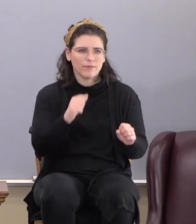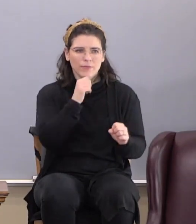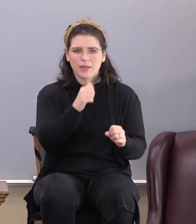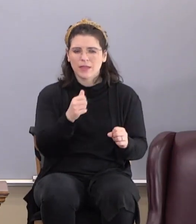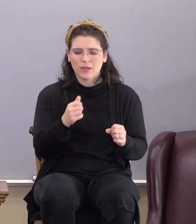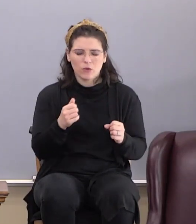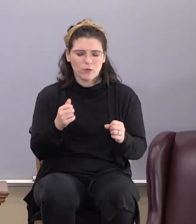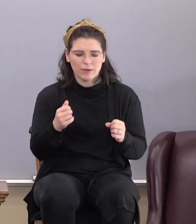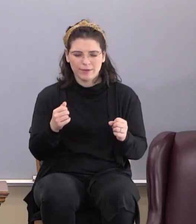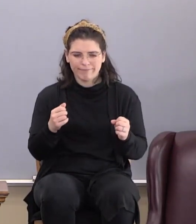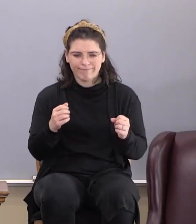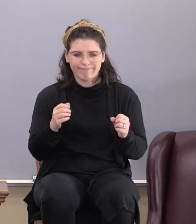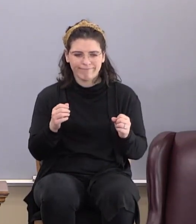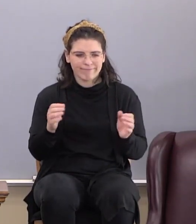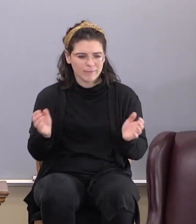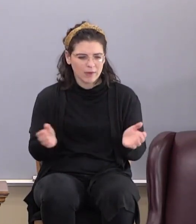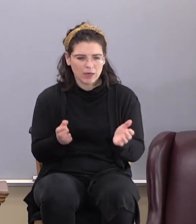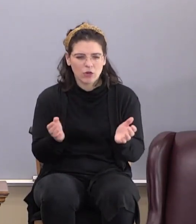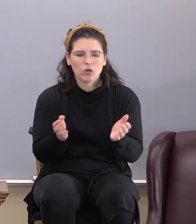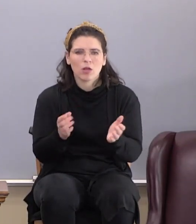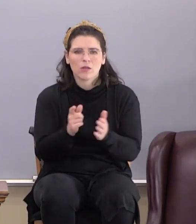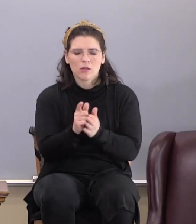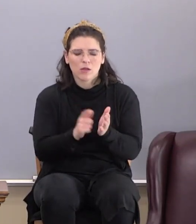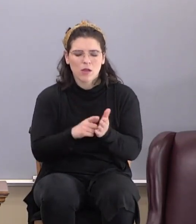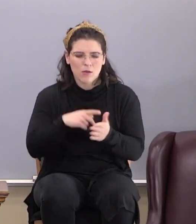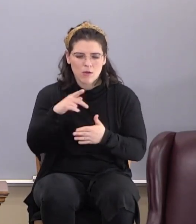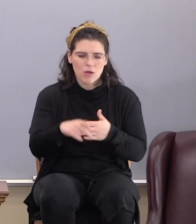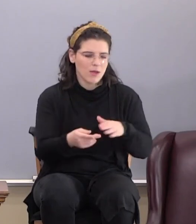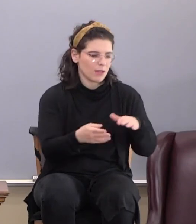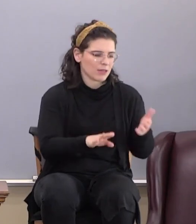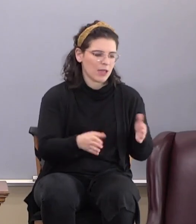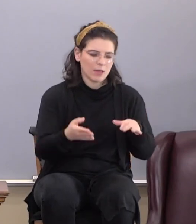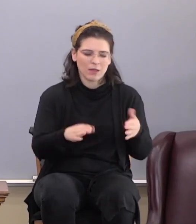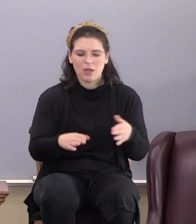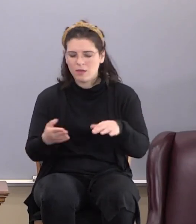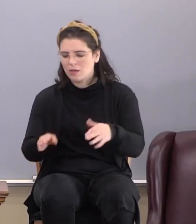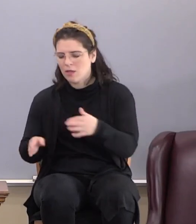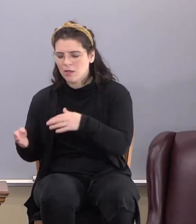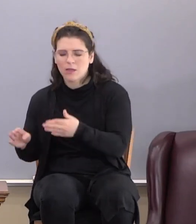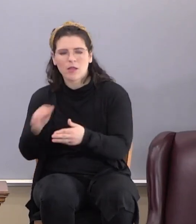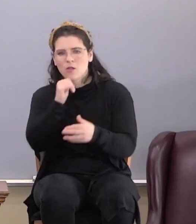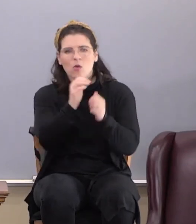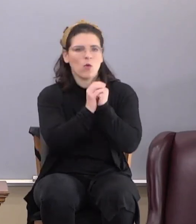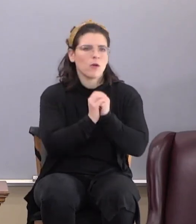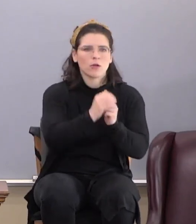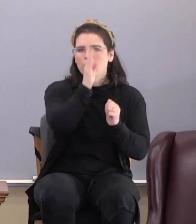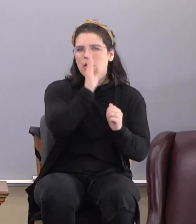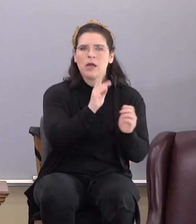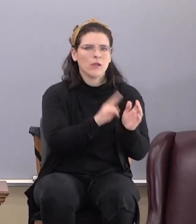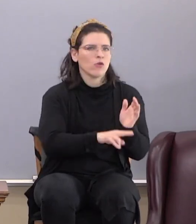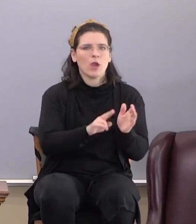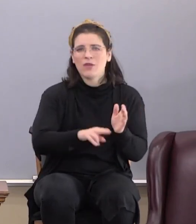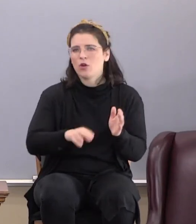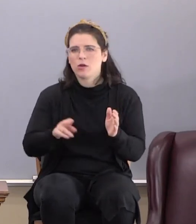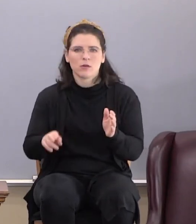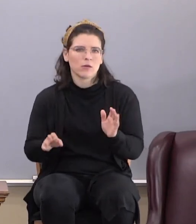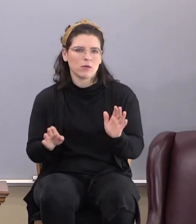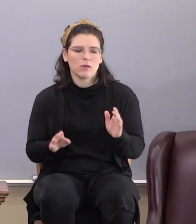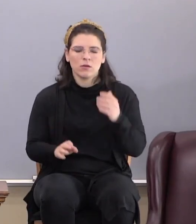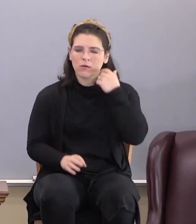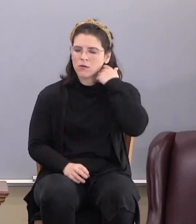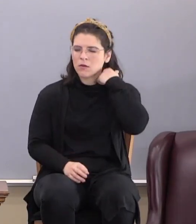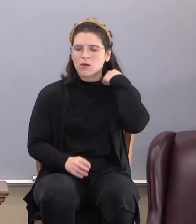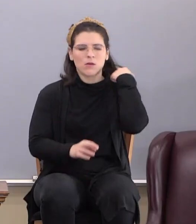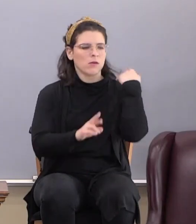going to energize the law program. It's death, death, death, death. Don't worship God in the graveyard. So Romans